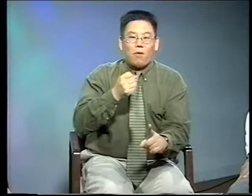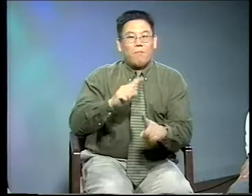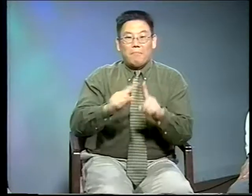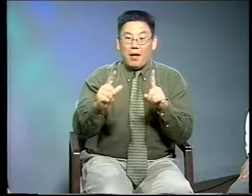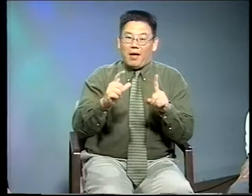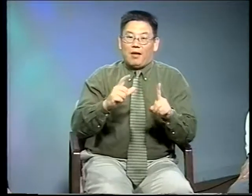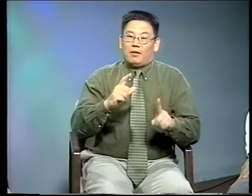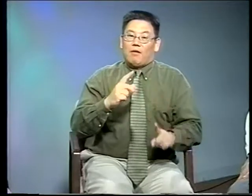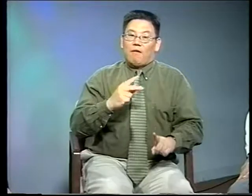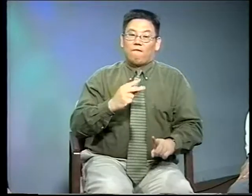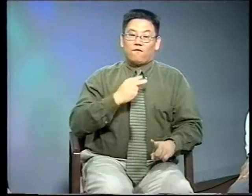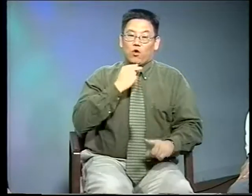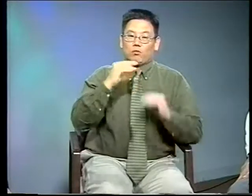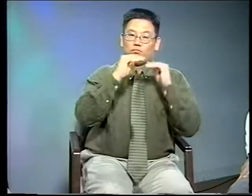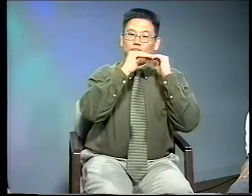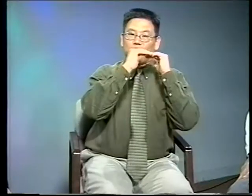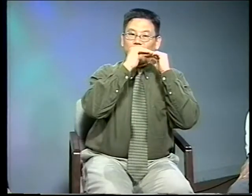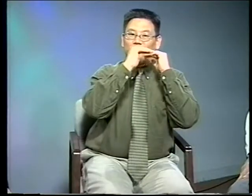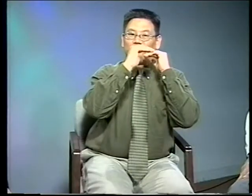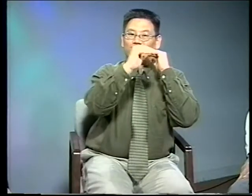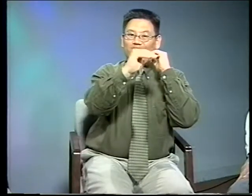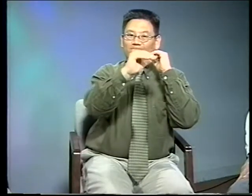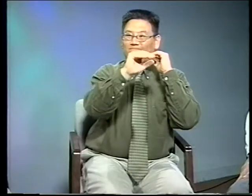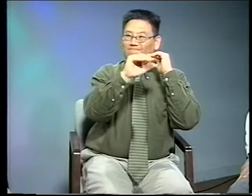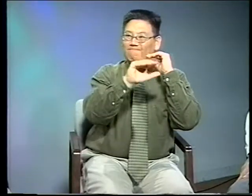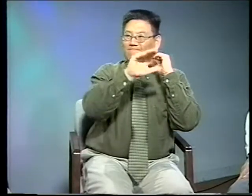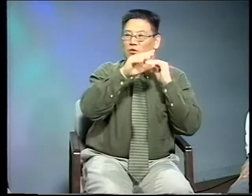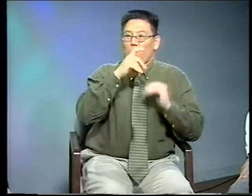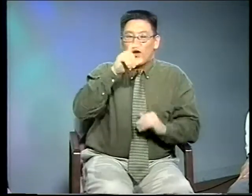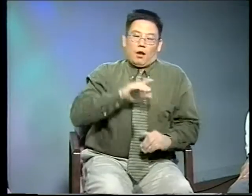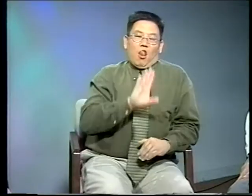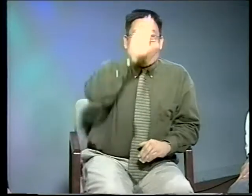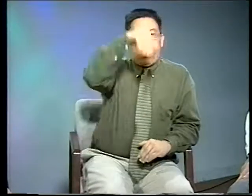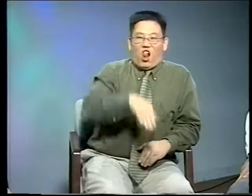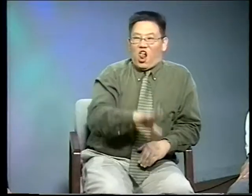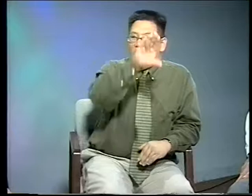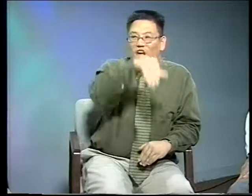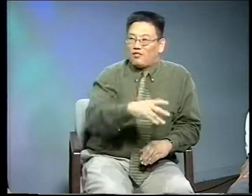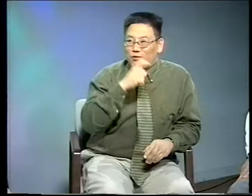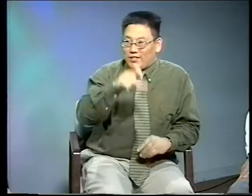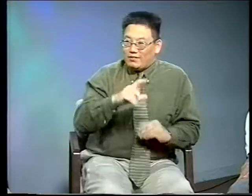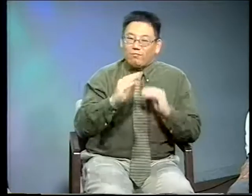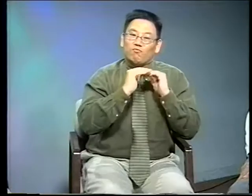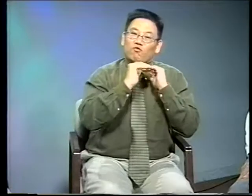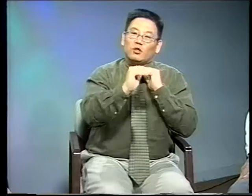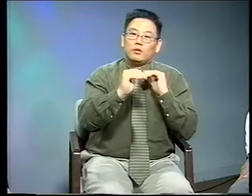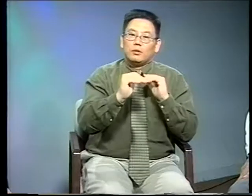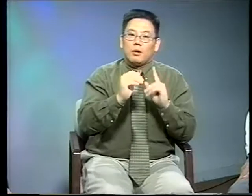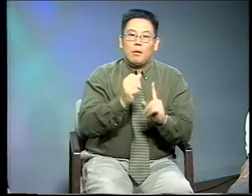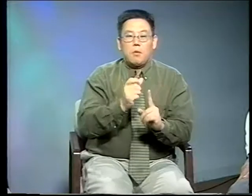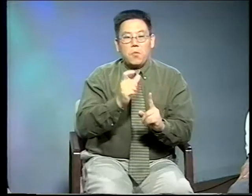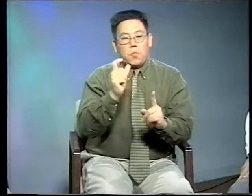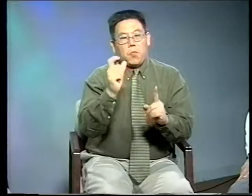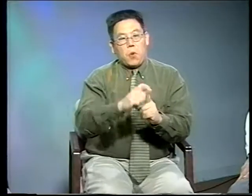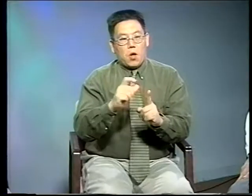don't speak with a great deal of inflection because the message, the power, is in the words